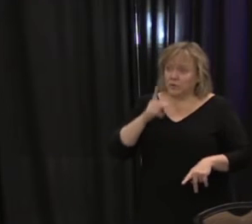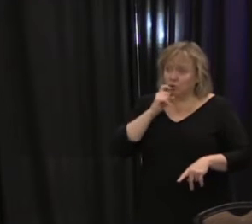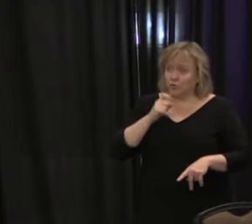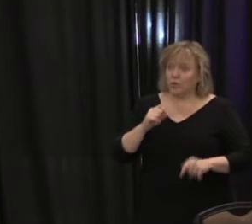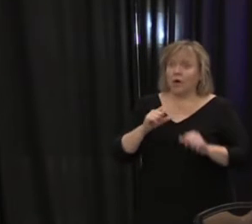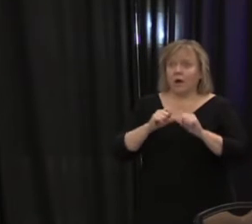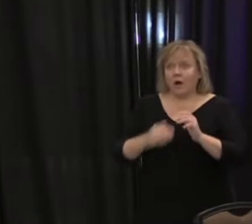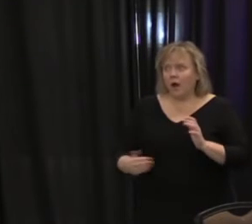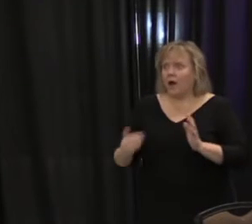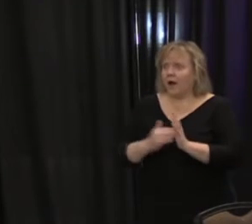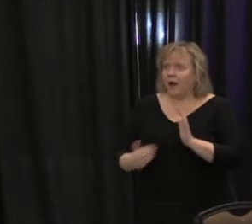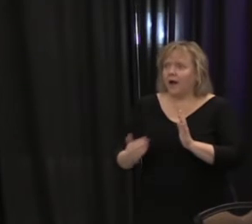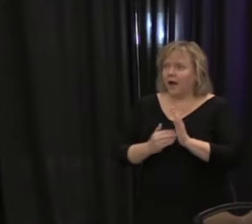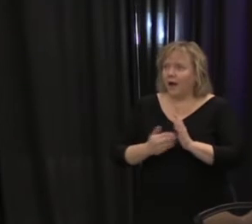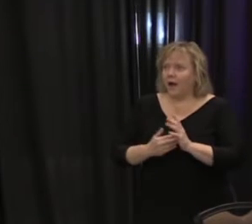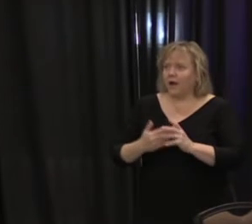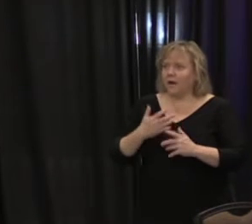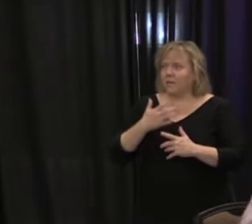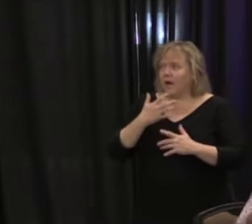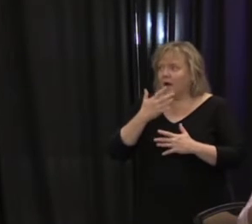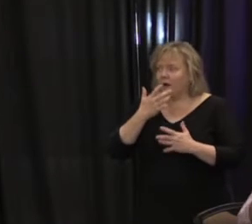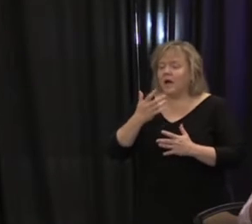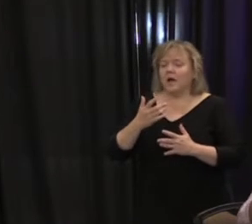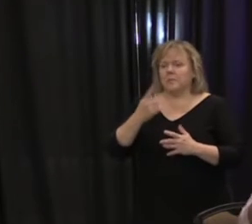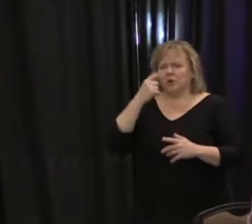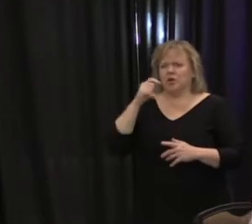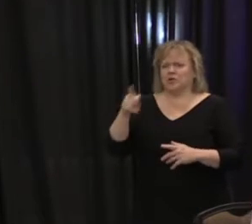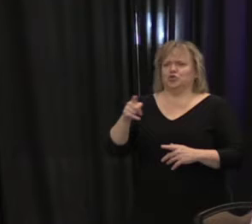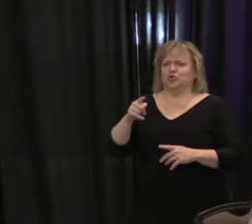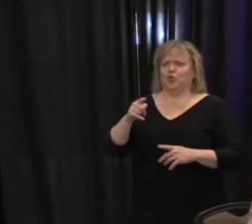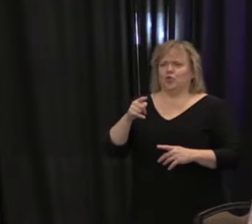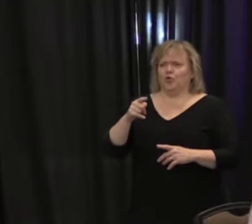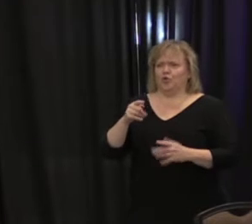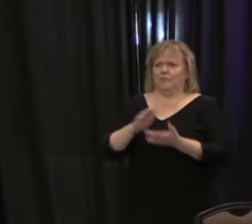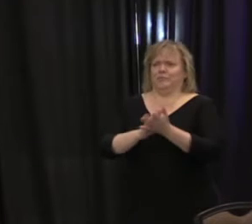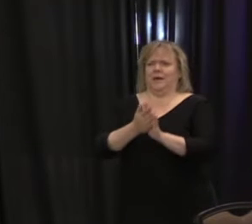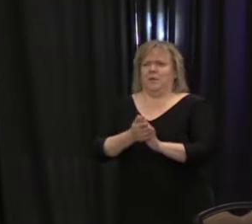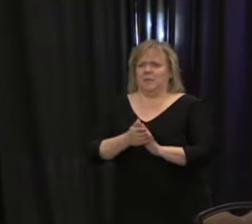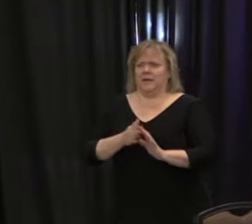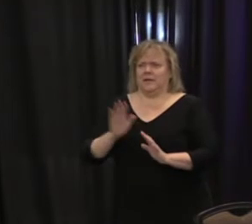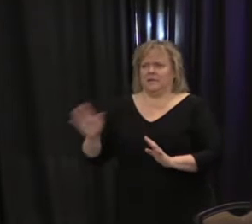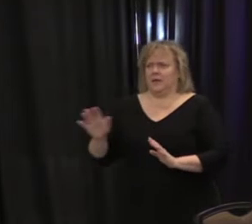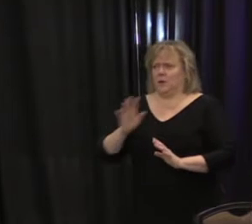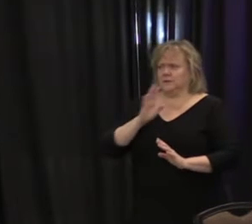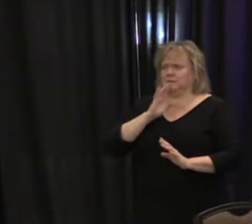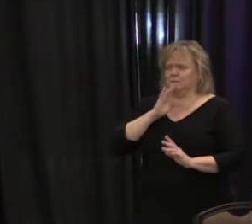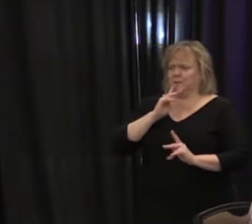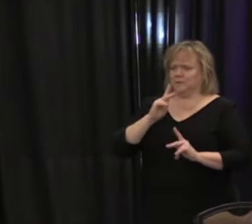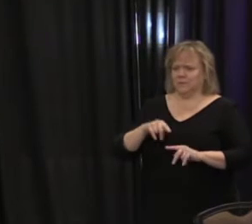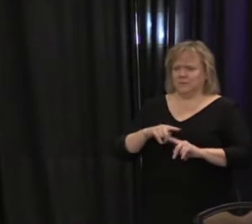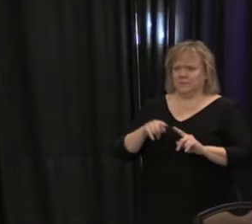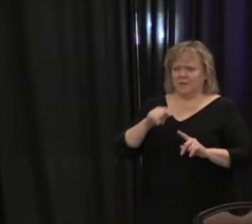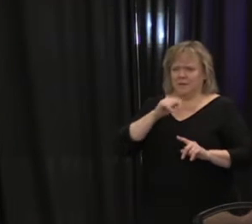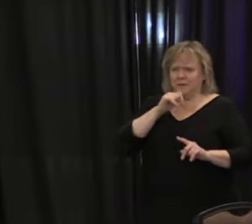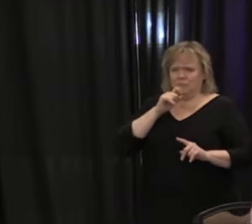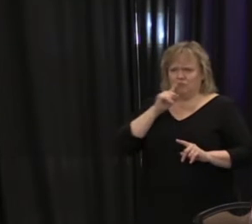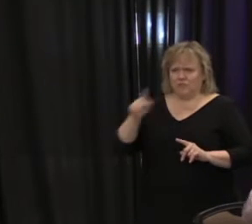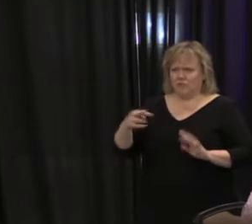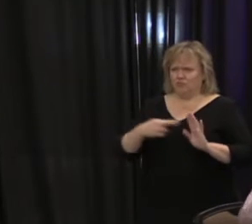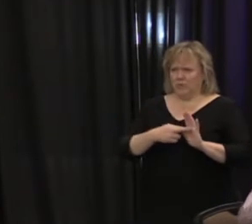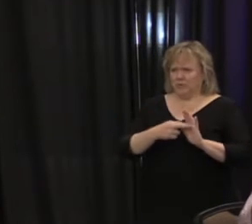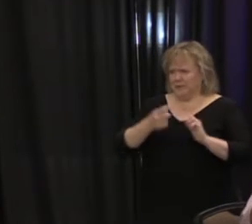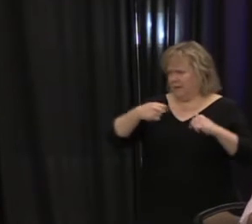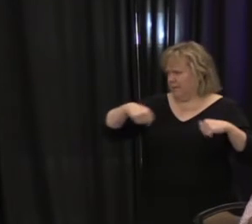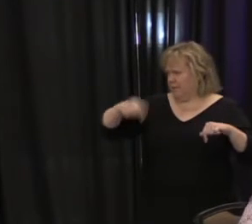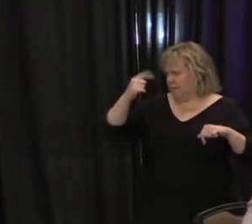speak up, because then you are doing a disservice, and then you're actually just serving a mouthpiece and not doing the work of an ally, of a co-conspirator, because